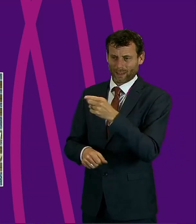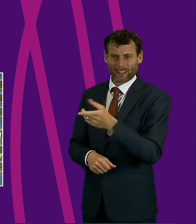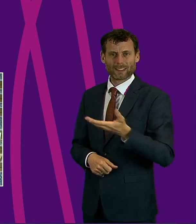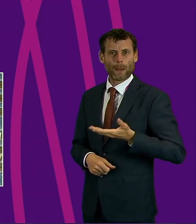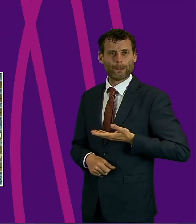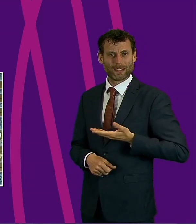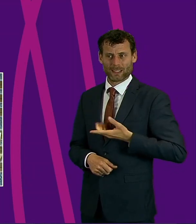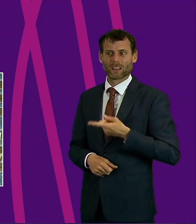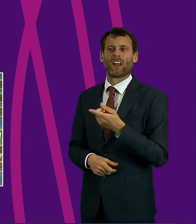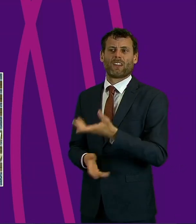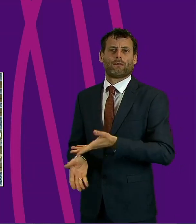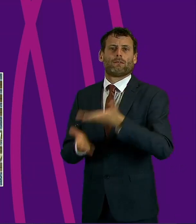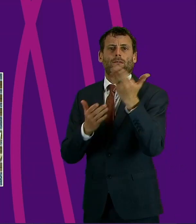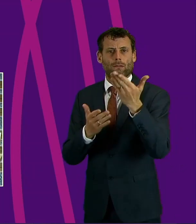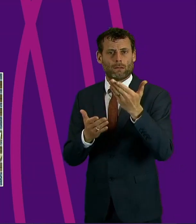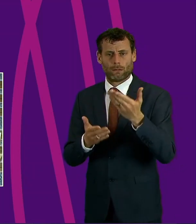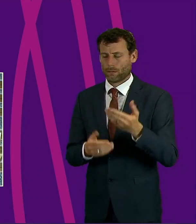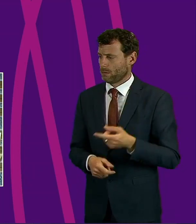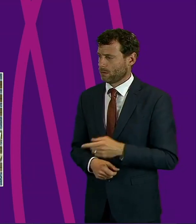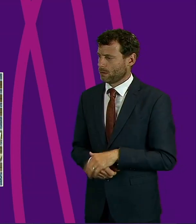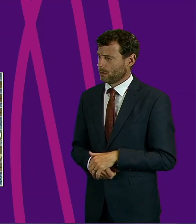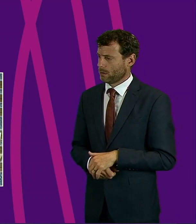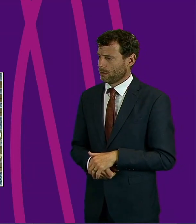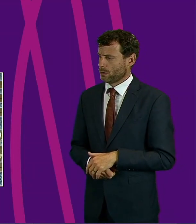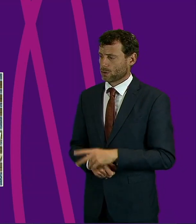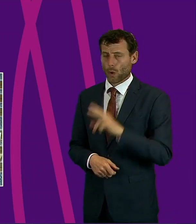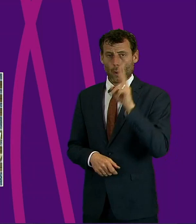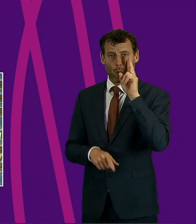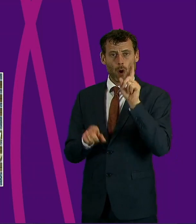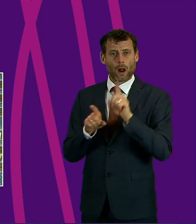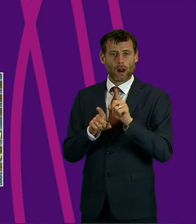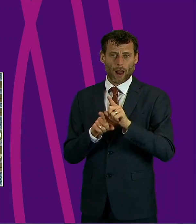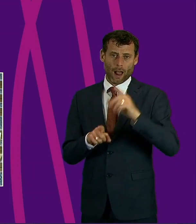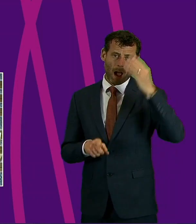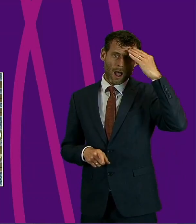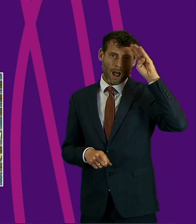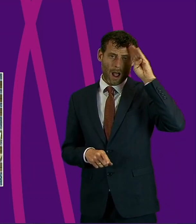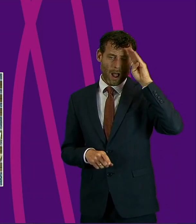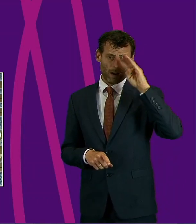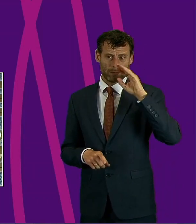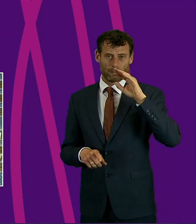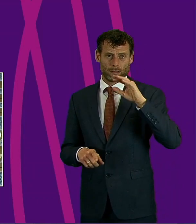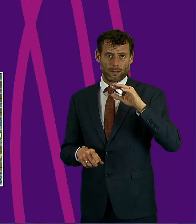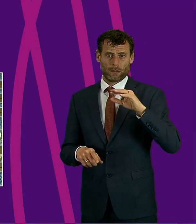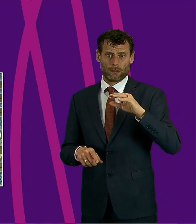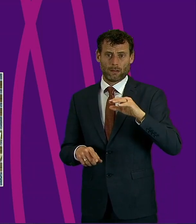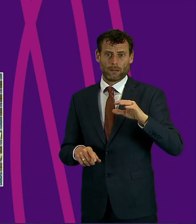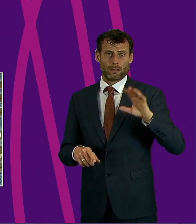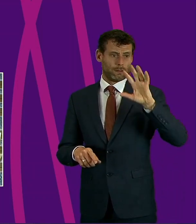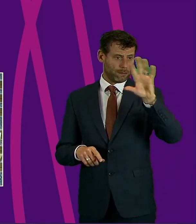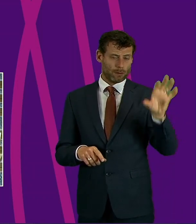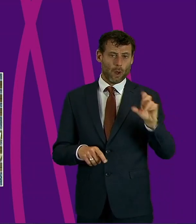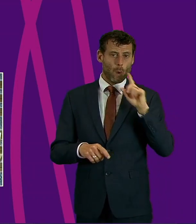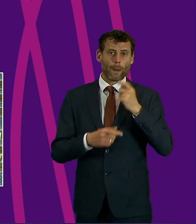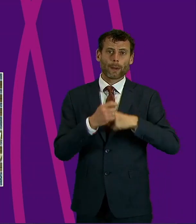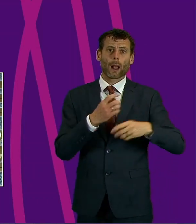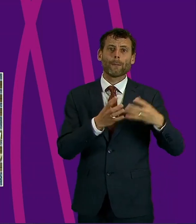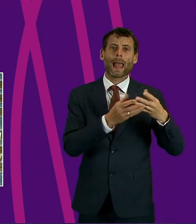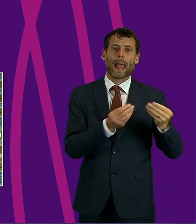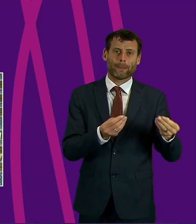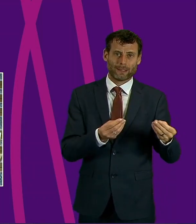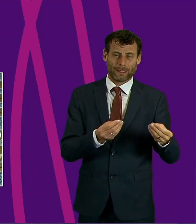yards in Burnt Island, Methil and Stornoway are likely to remain empty, whilst the work for offshore wind